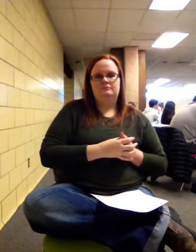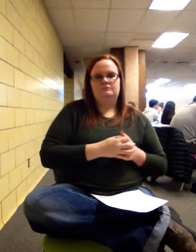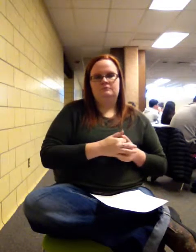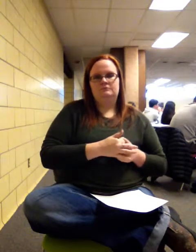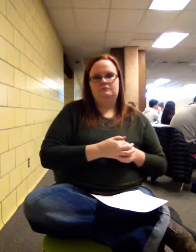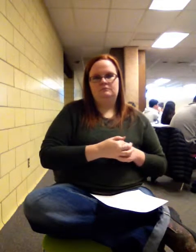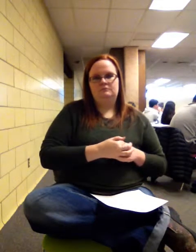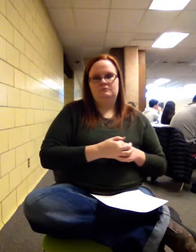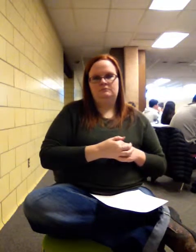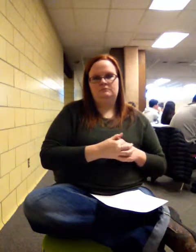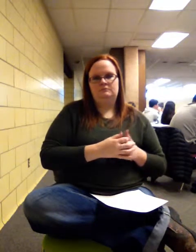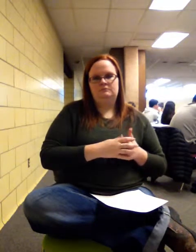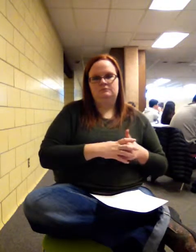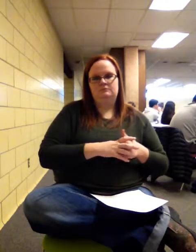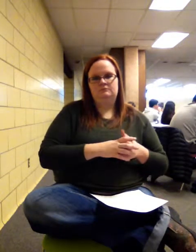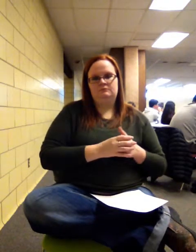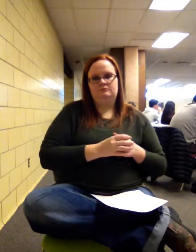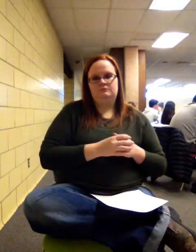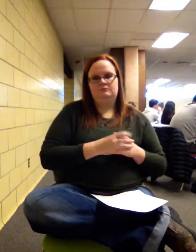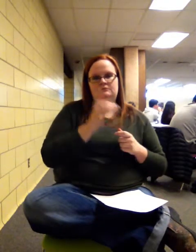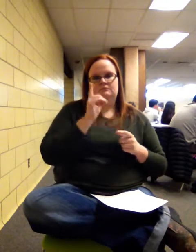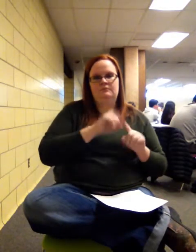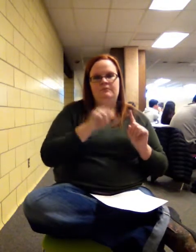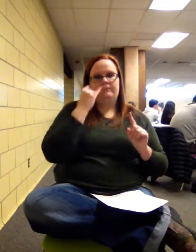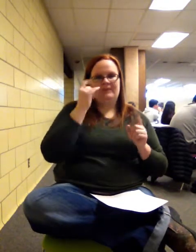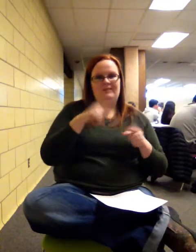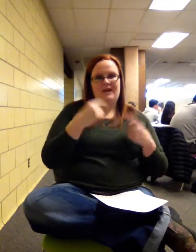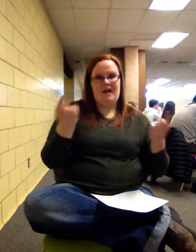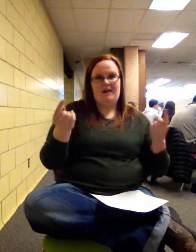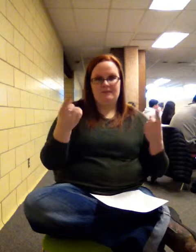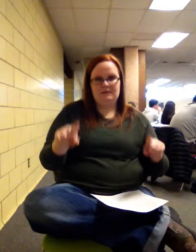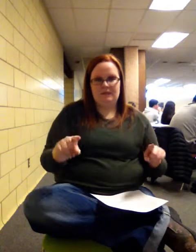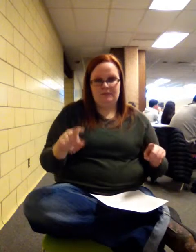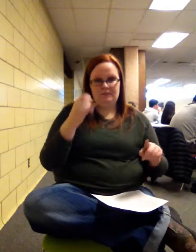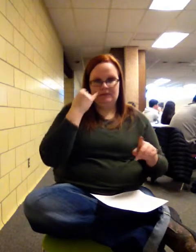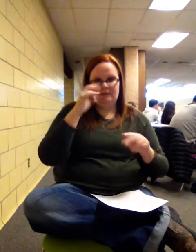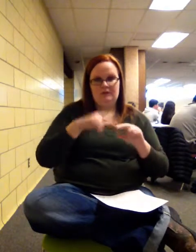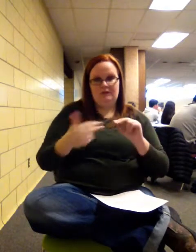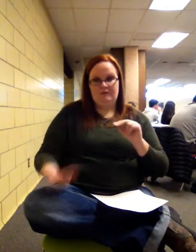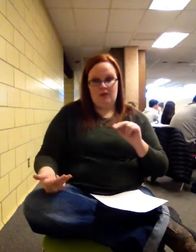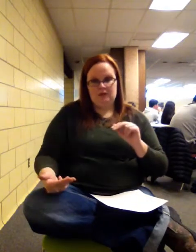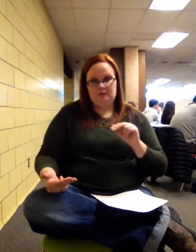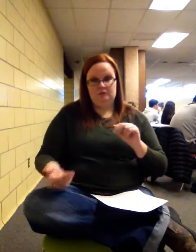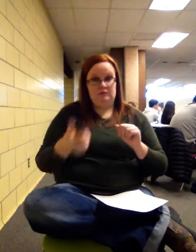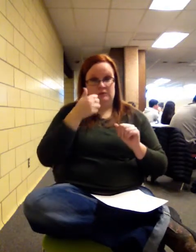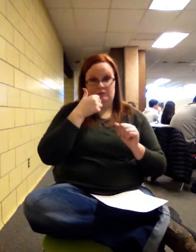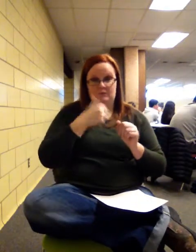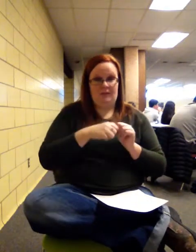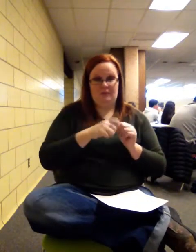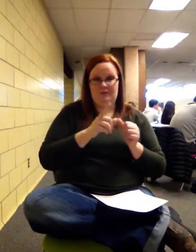But if the opposite happened, if interest rates had fallen, and remember at first that didn't hurt me because I was earning